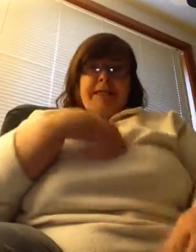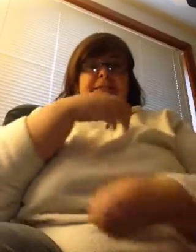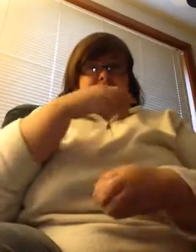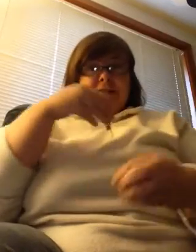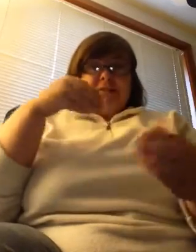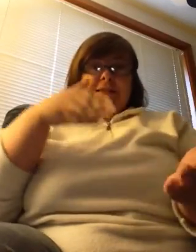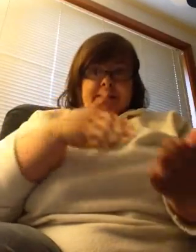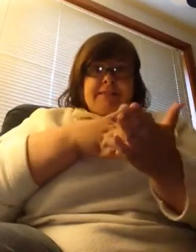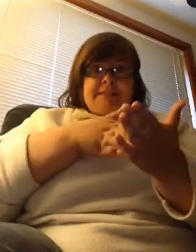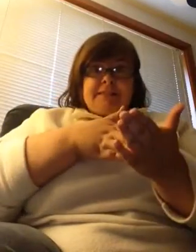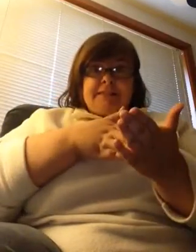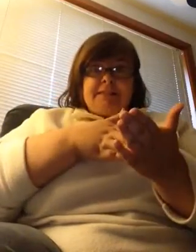complaint against,